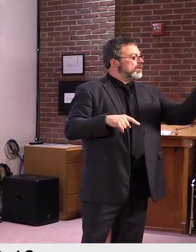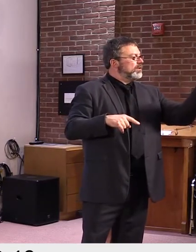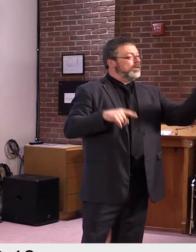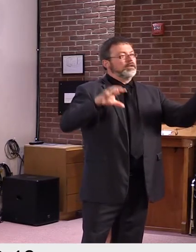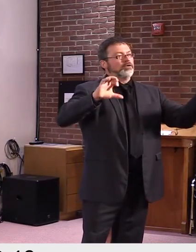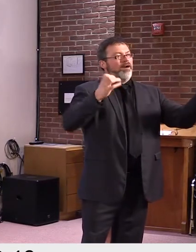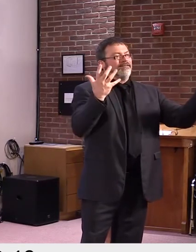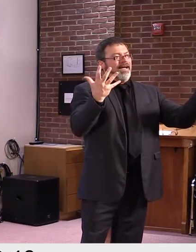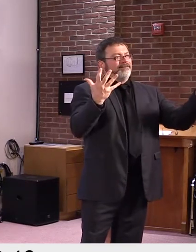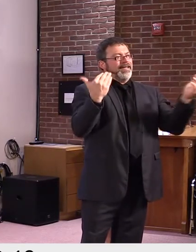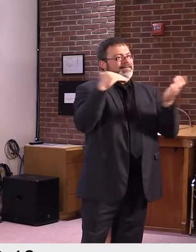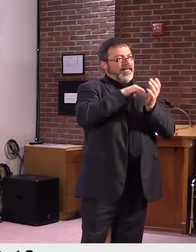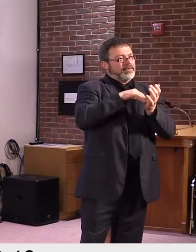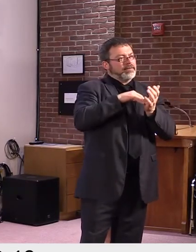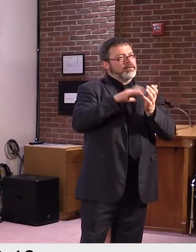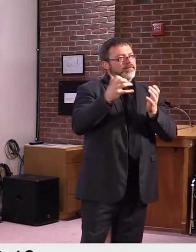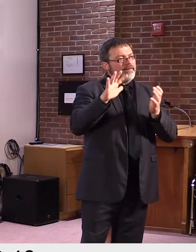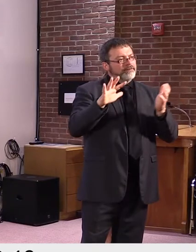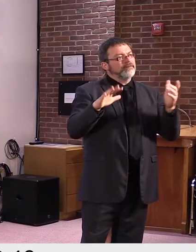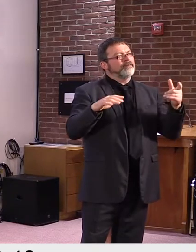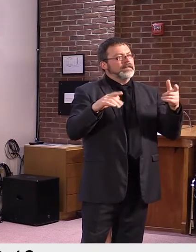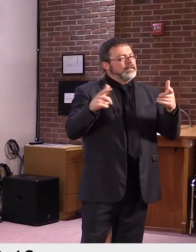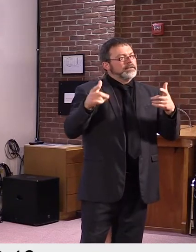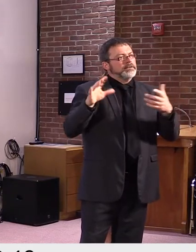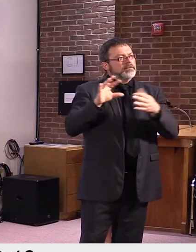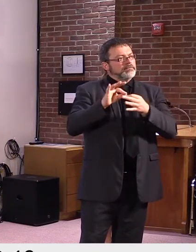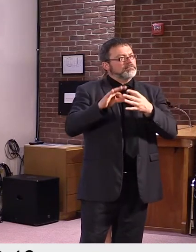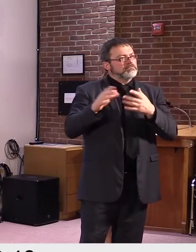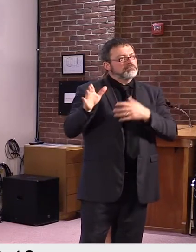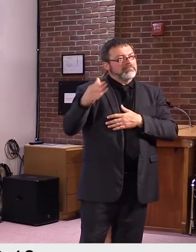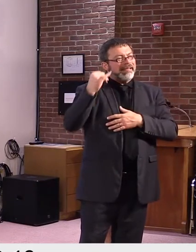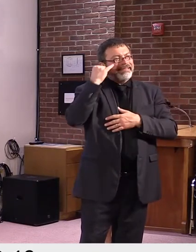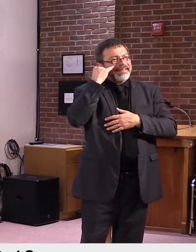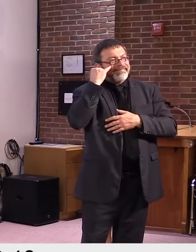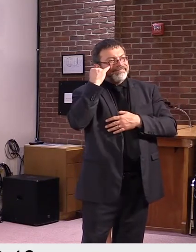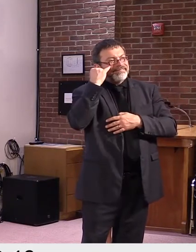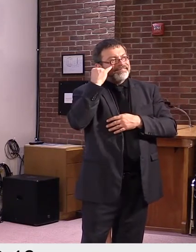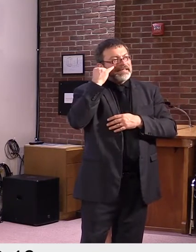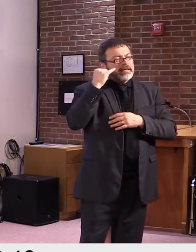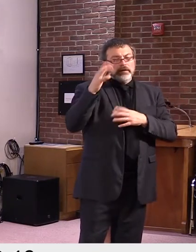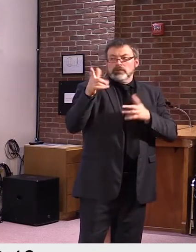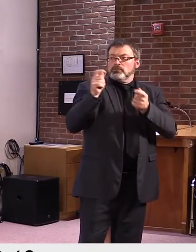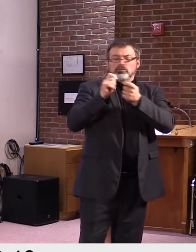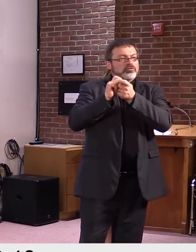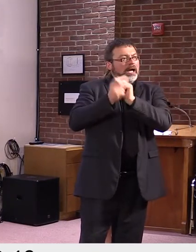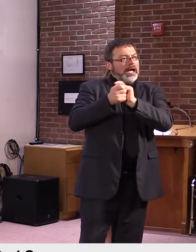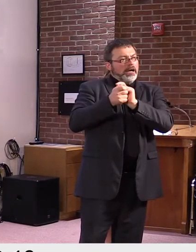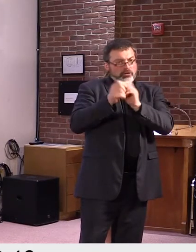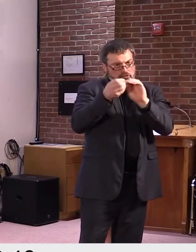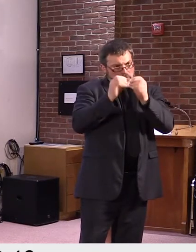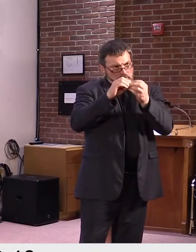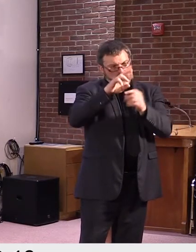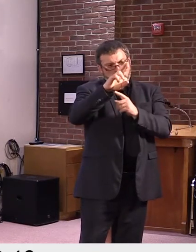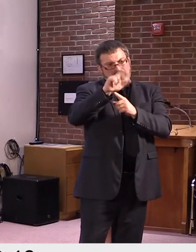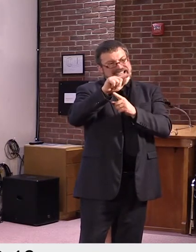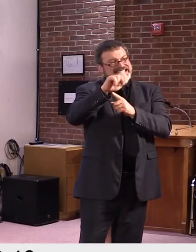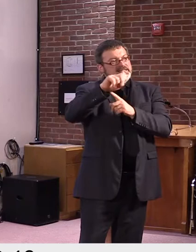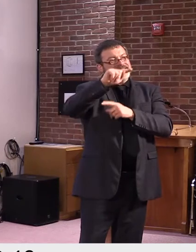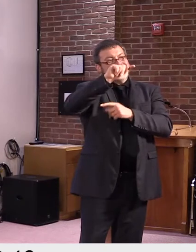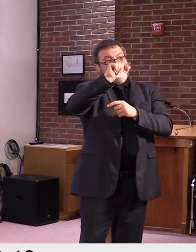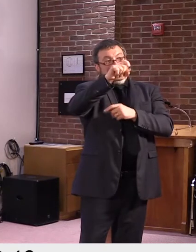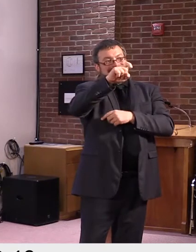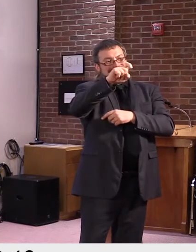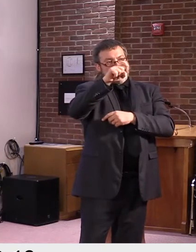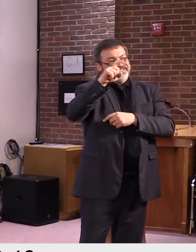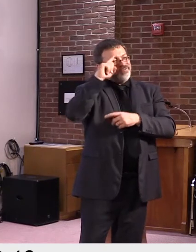of the hit to businesses is going to last months, maybe even into next year and further? When are you